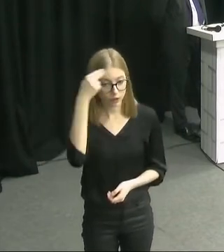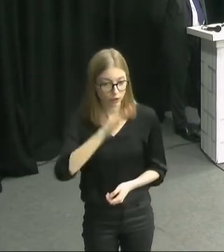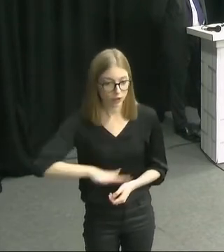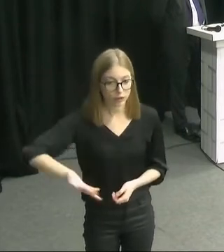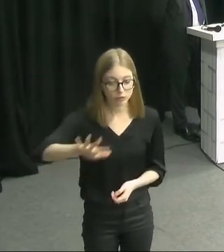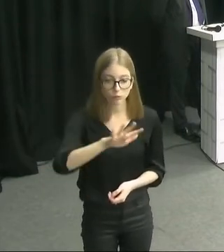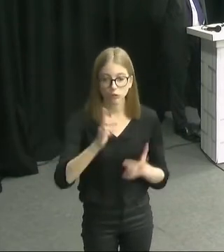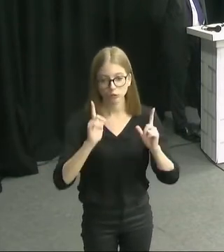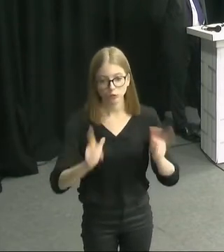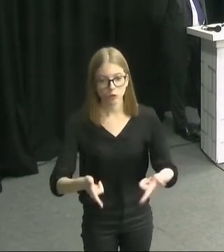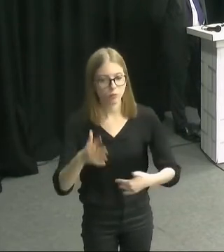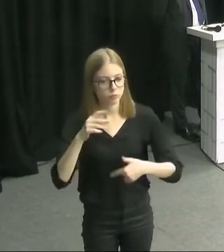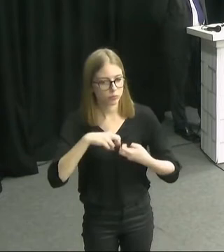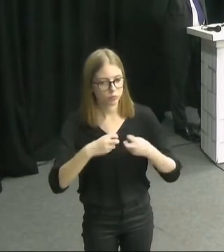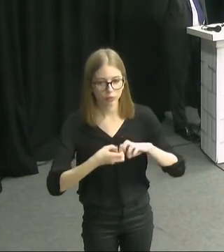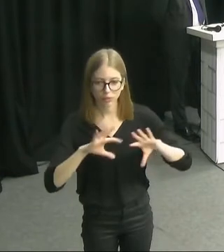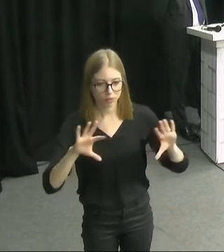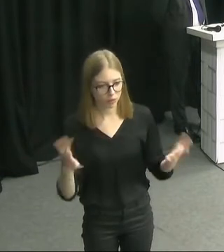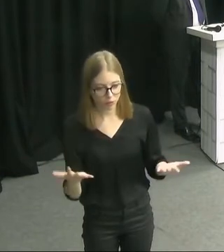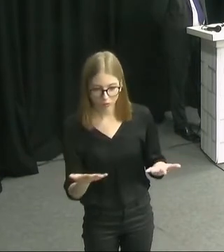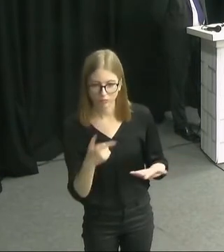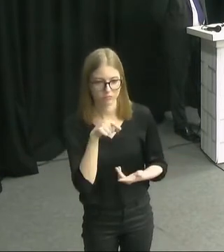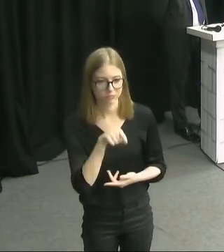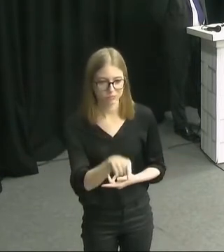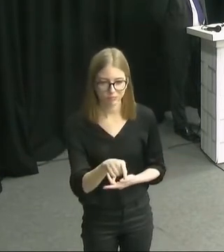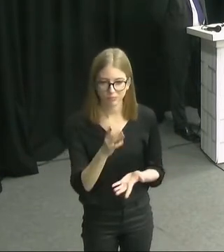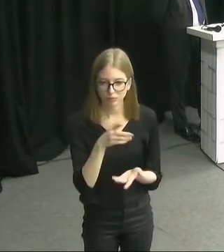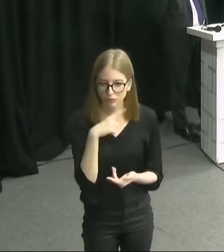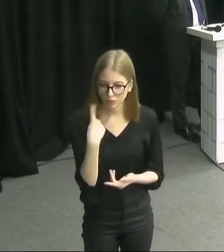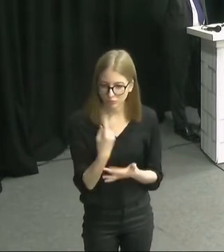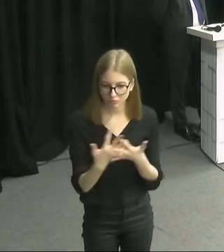that the biggest problem in Lithuania here is fragmentation.